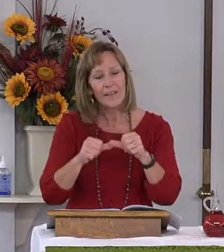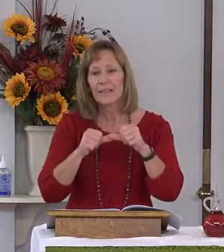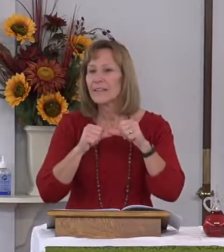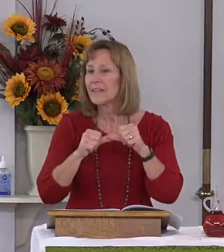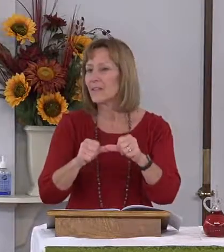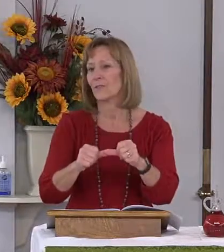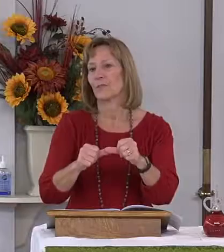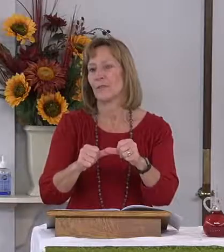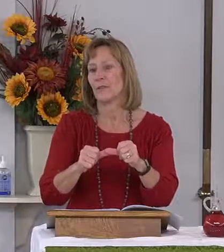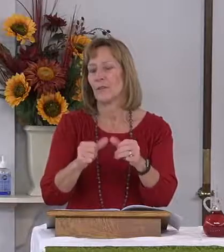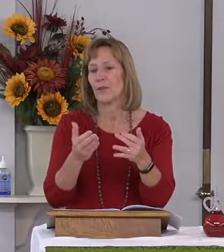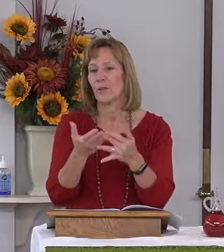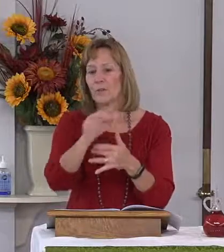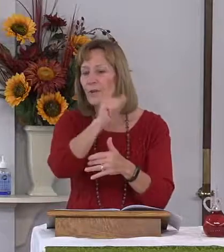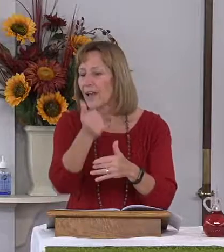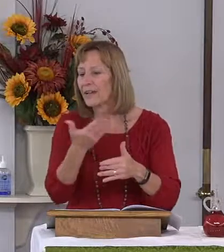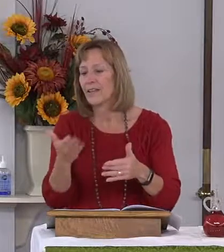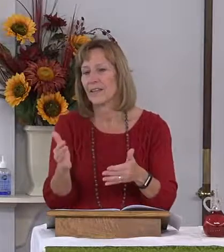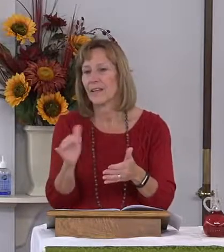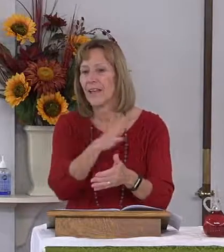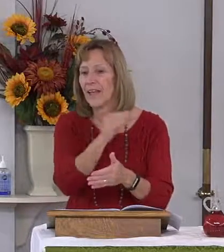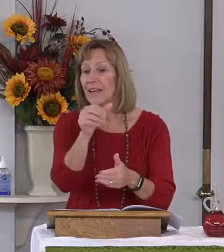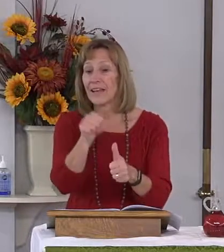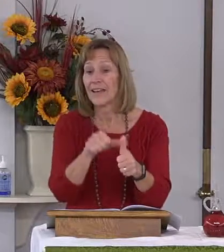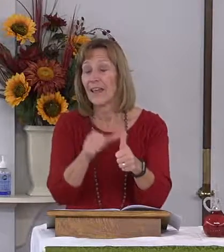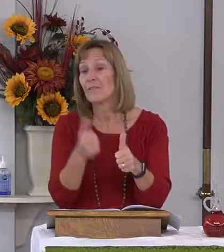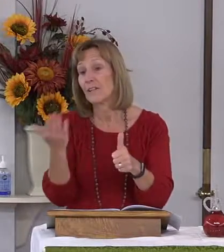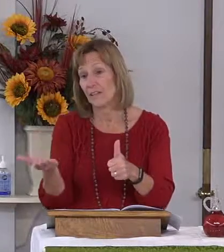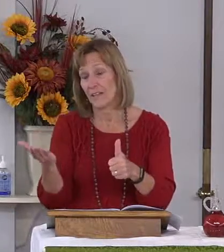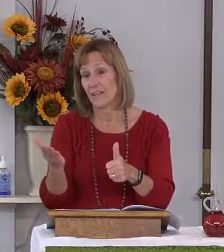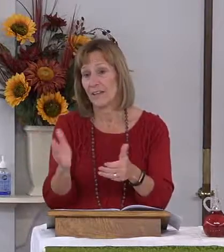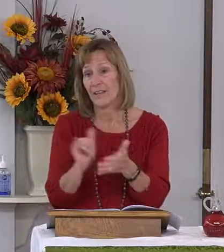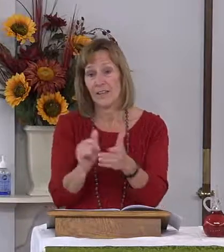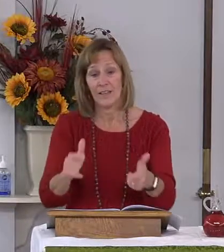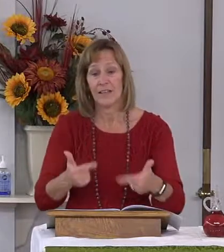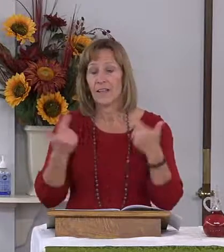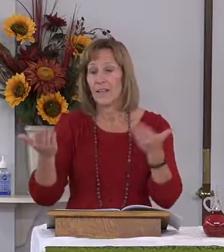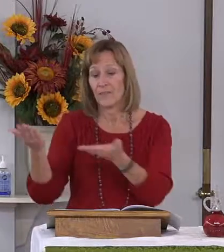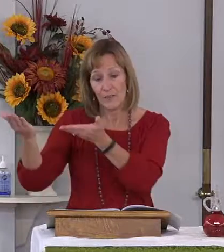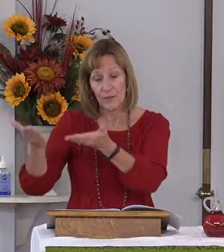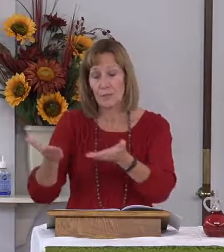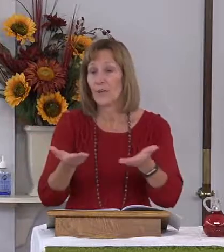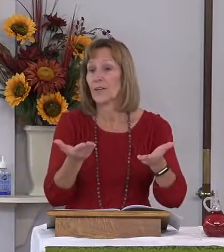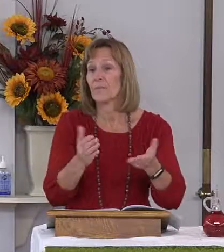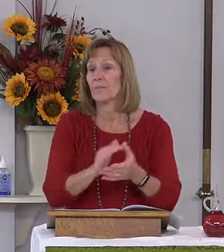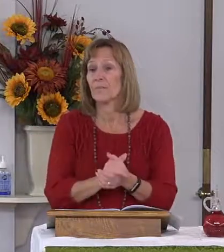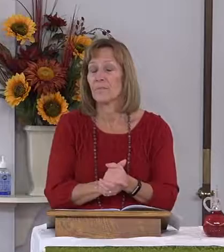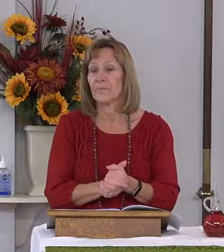continues through anything and everything that life can bring.